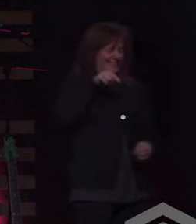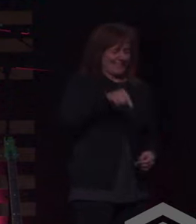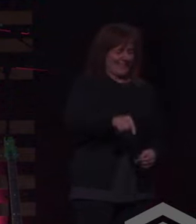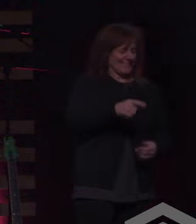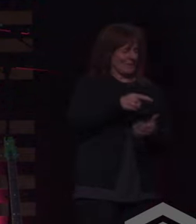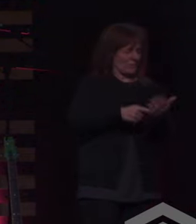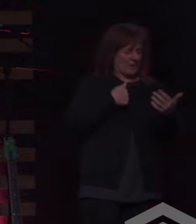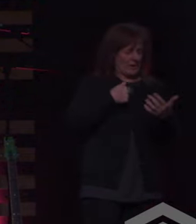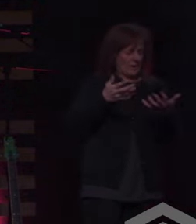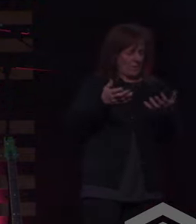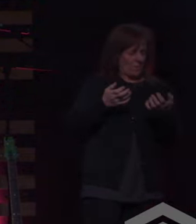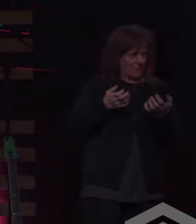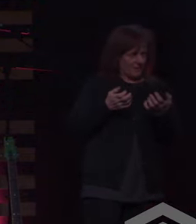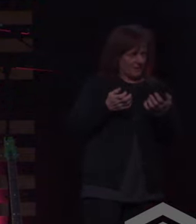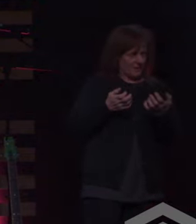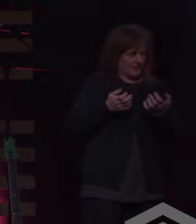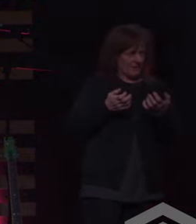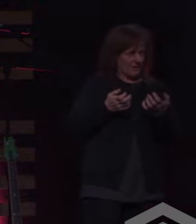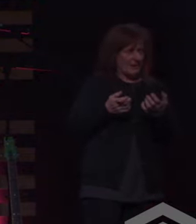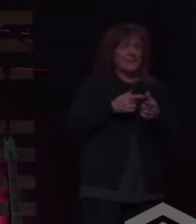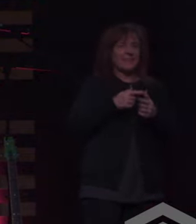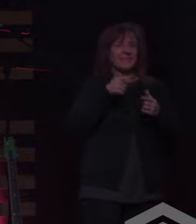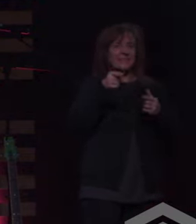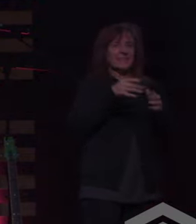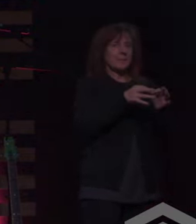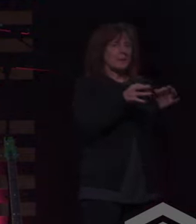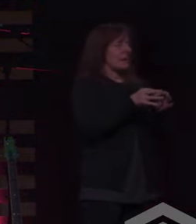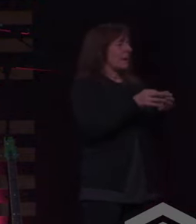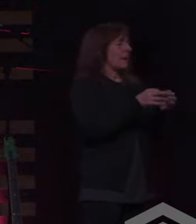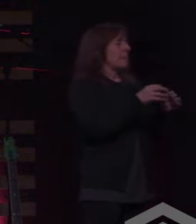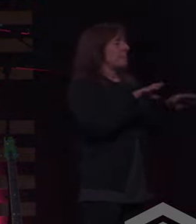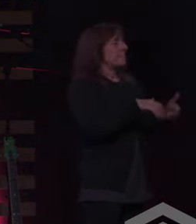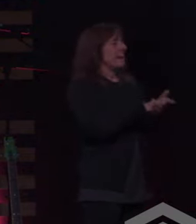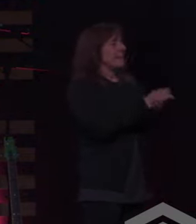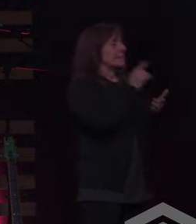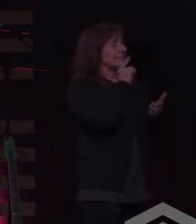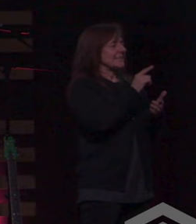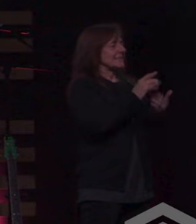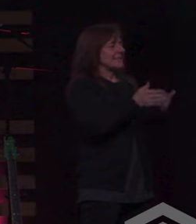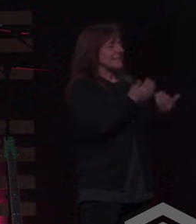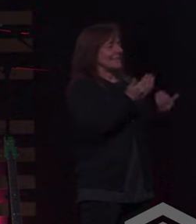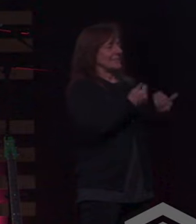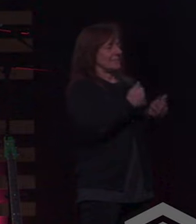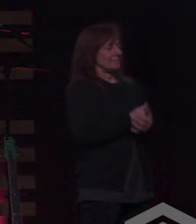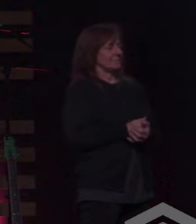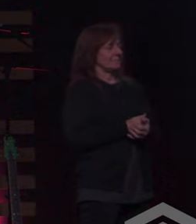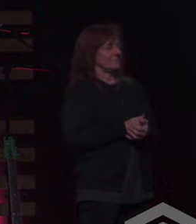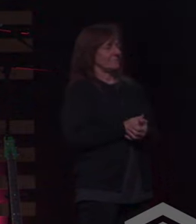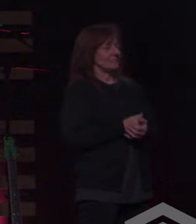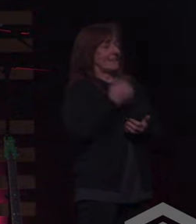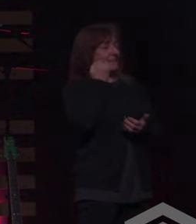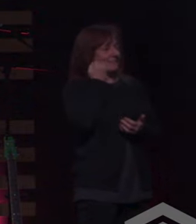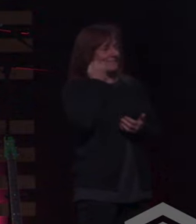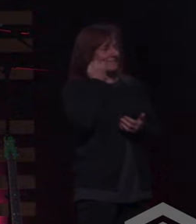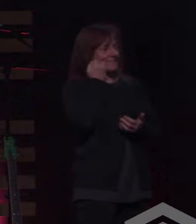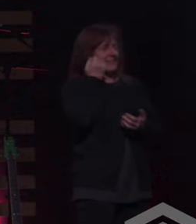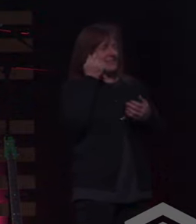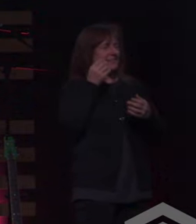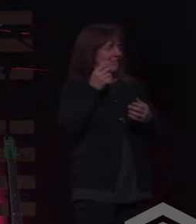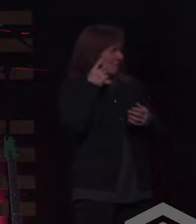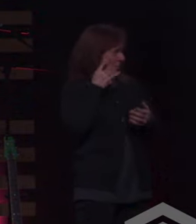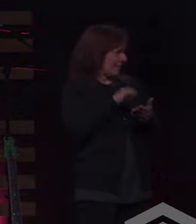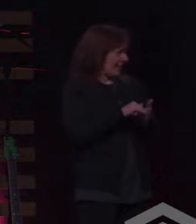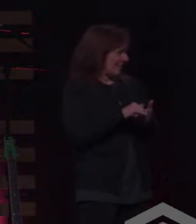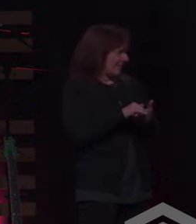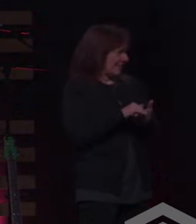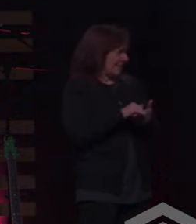go after, then I believe that this statement is true right here. Marriage is easy. How many times have you heard that in